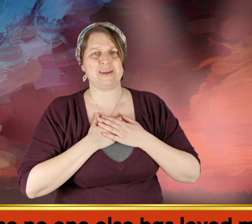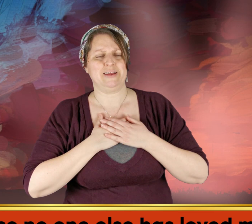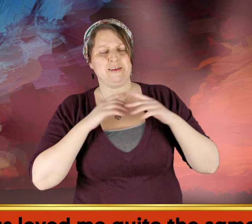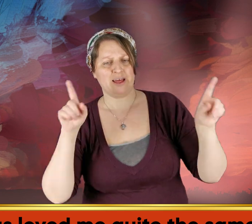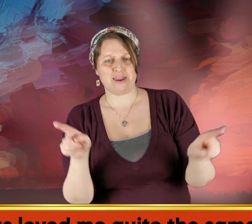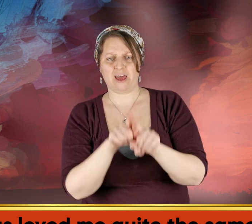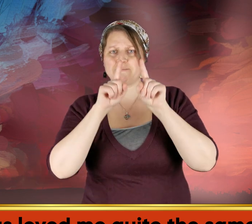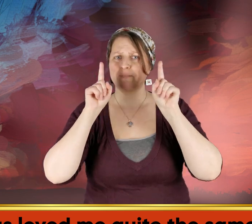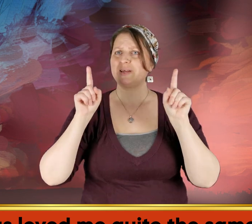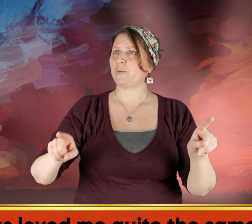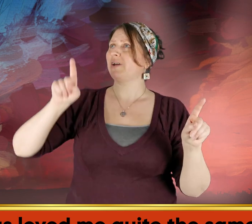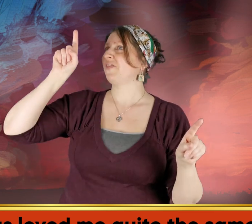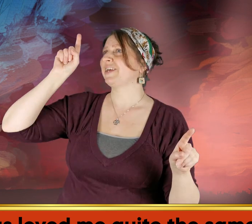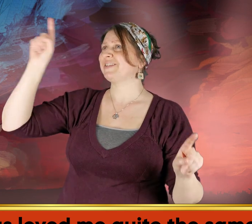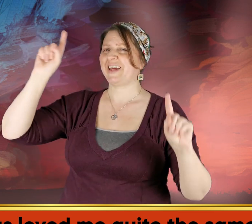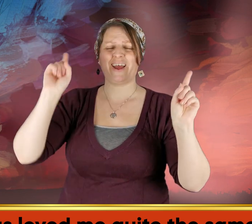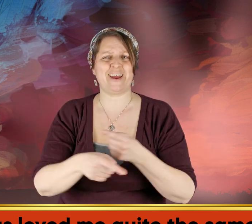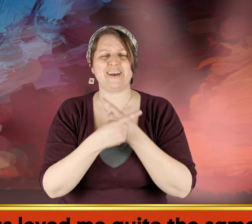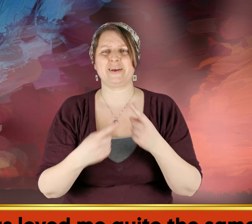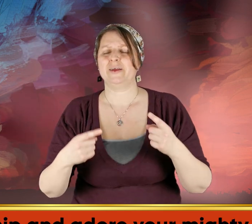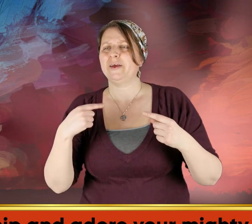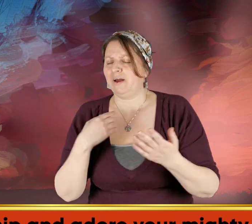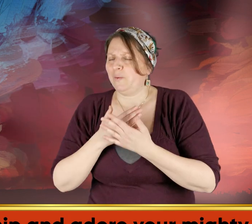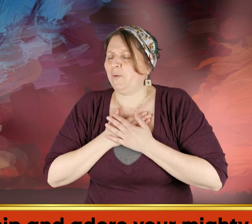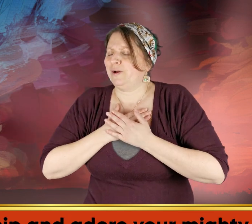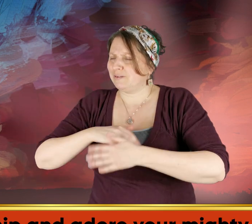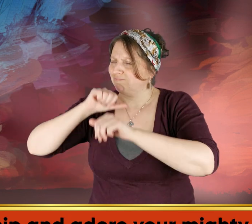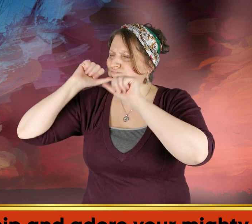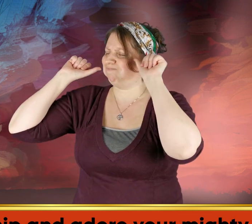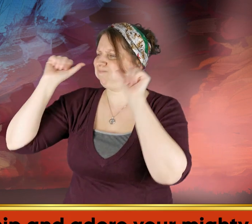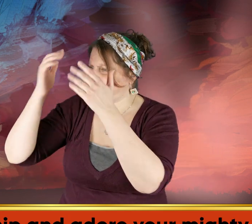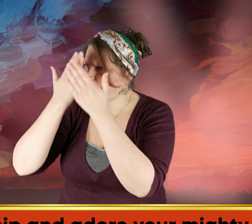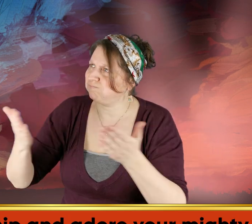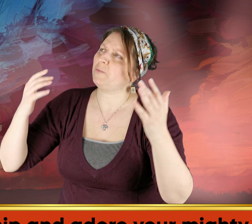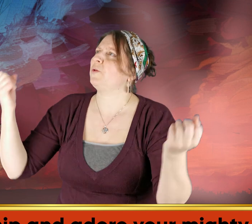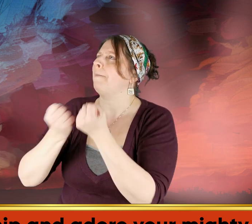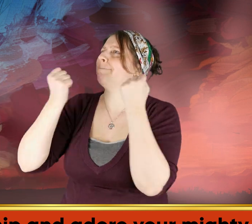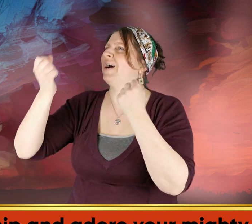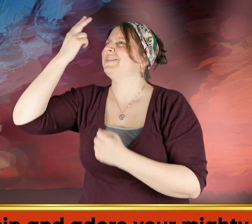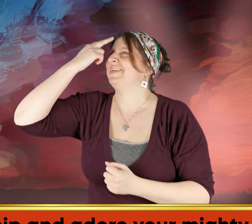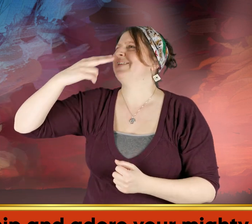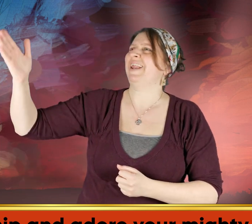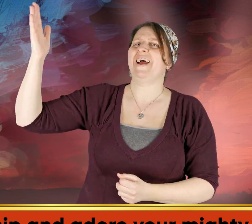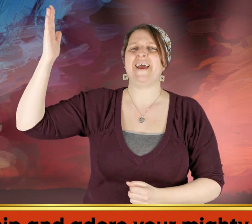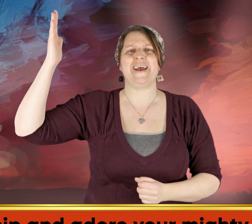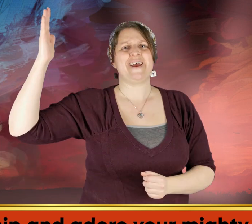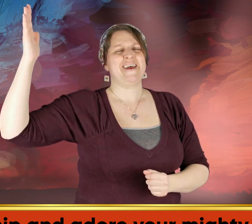has loved me quite the same I wish that I'd adore your mighty name